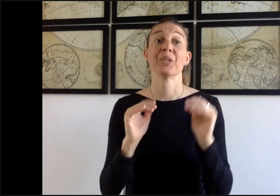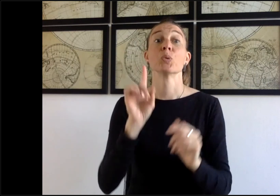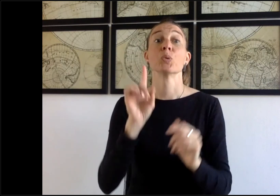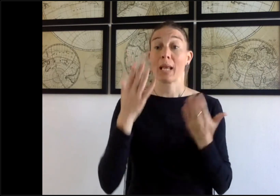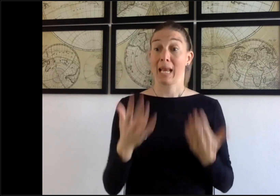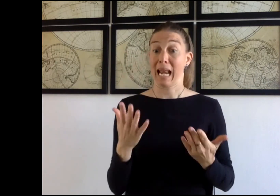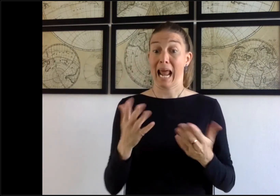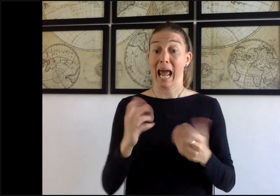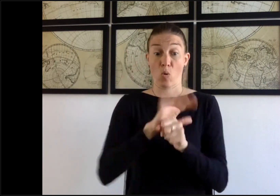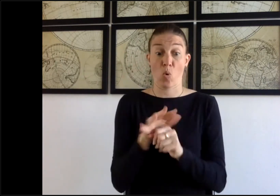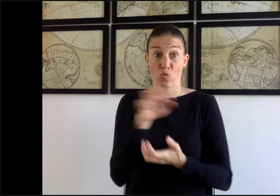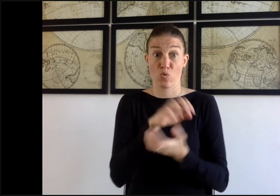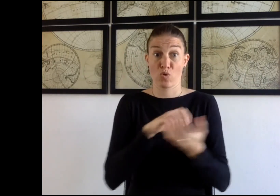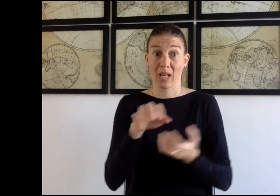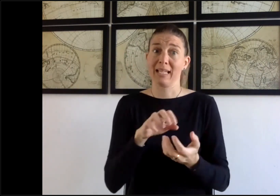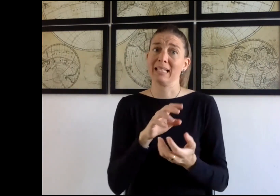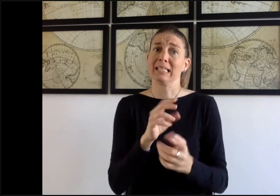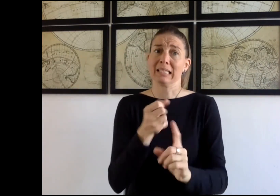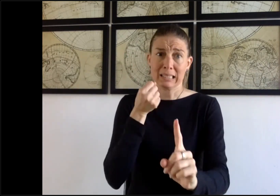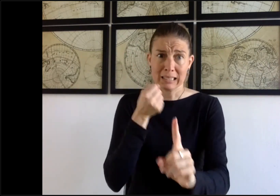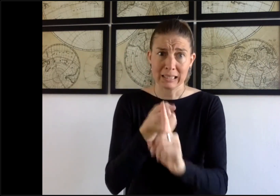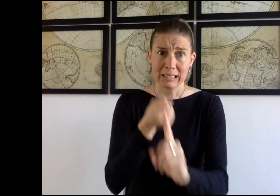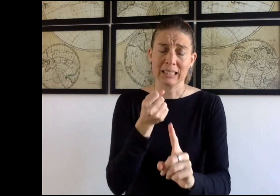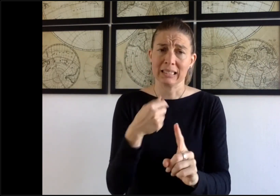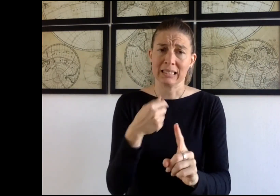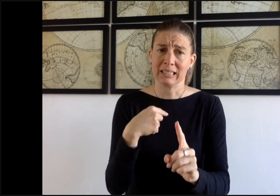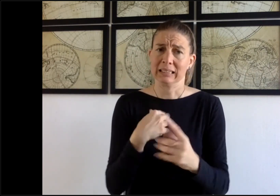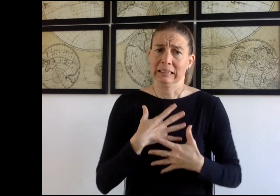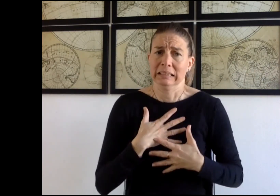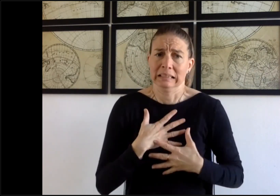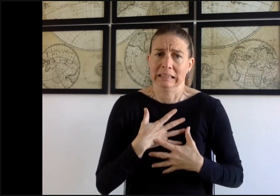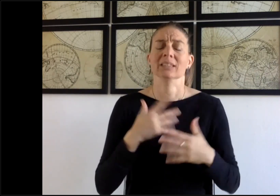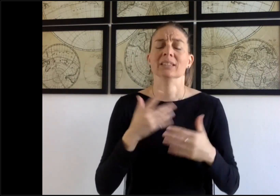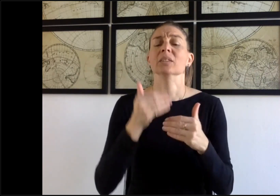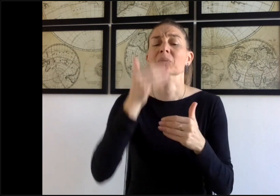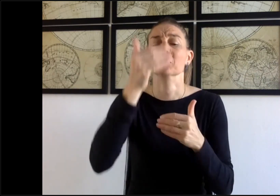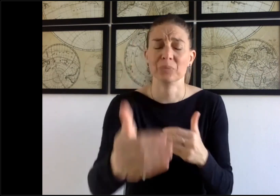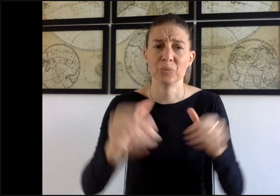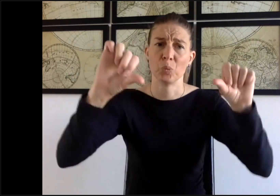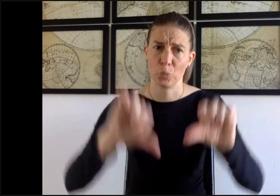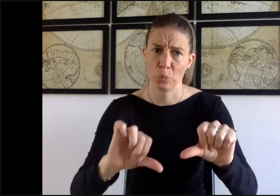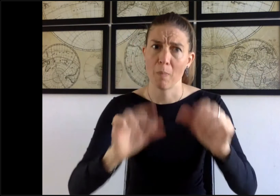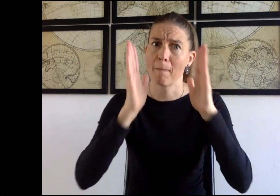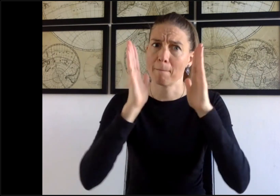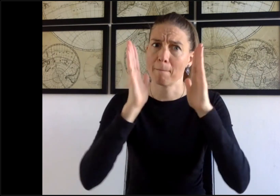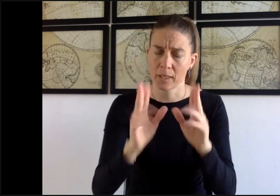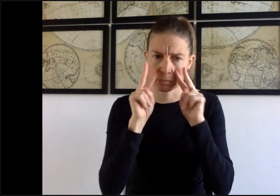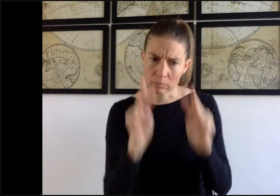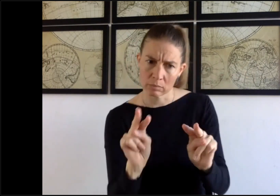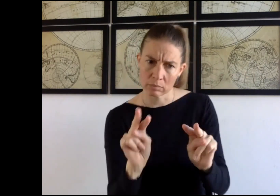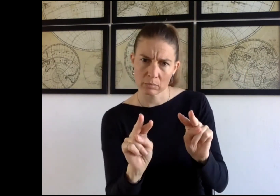to work hard towards closing those gaps. the Commission has